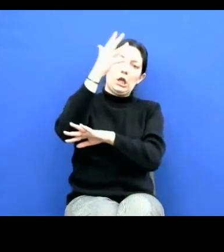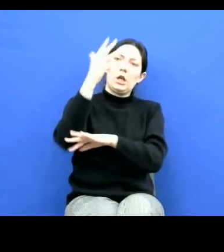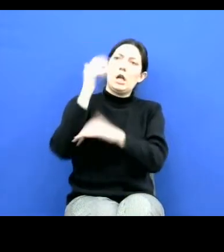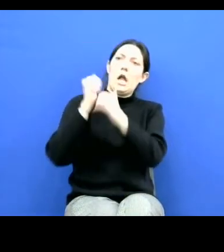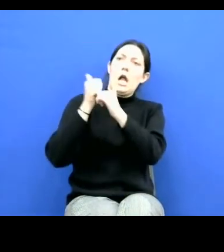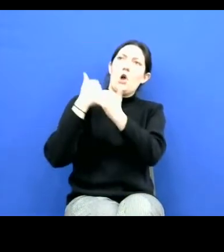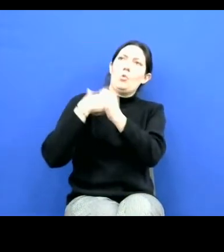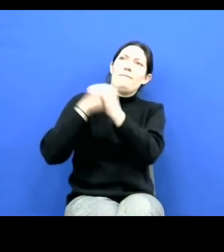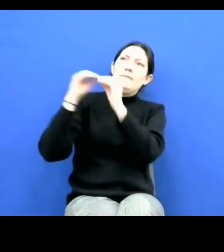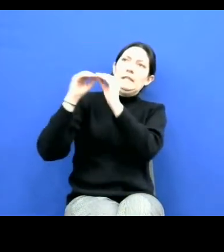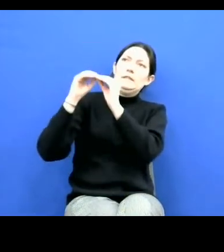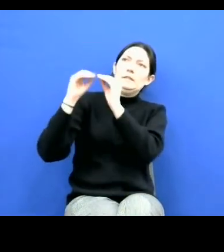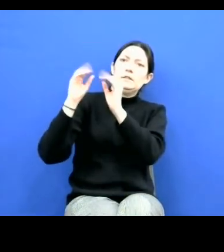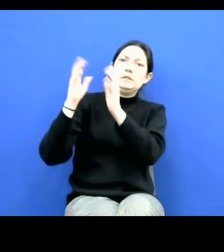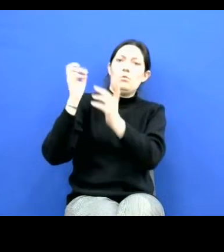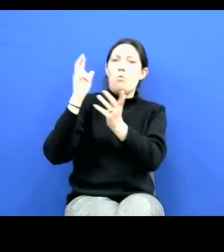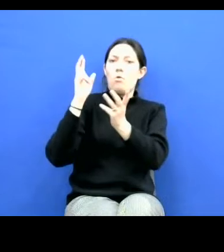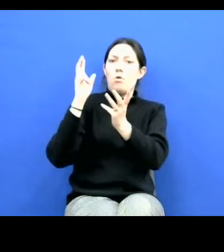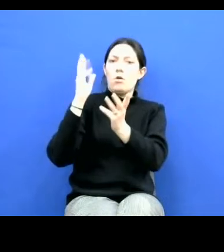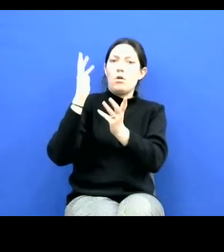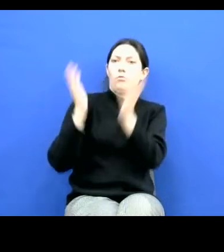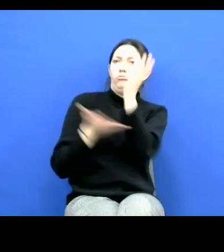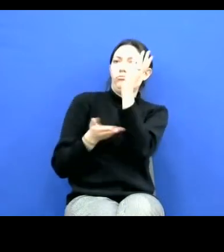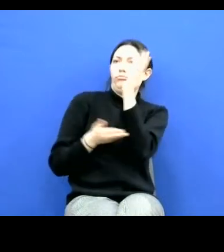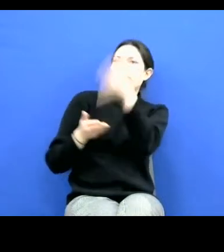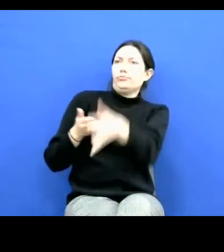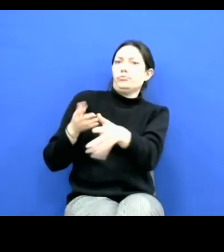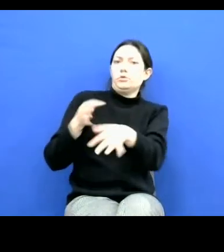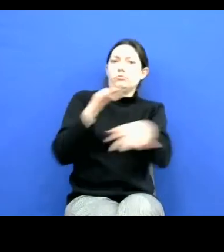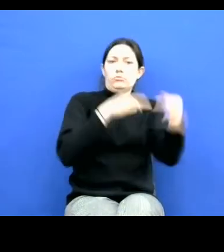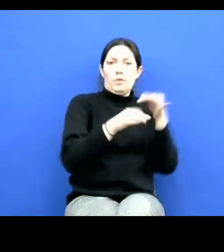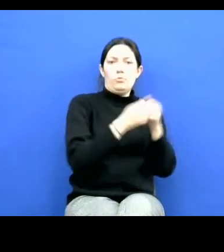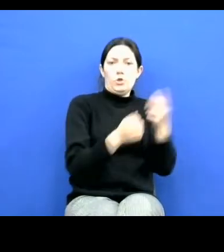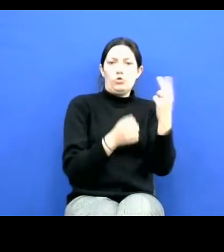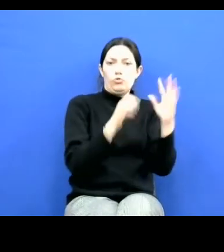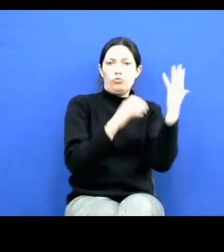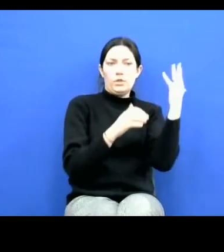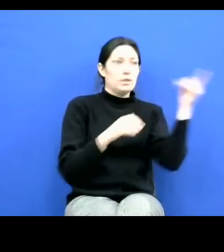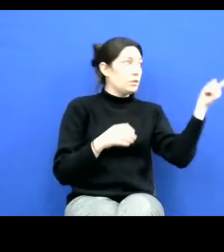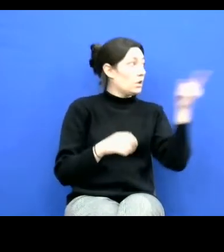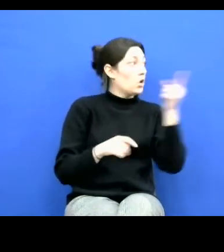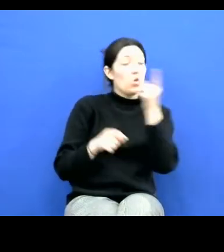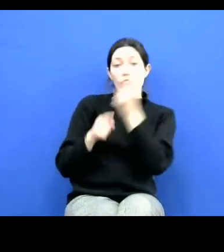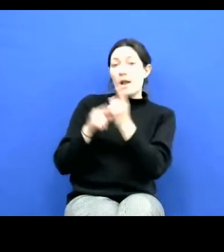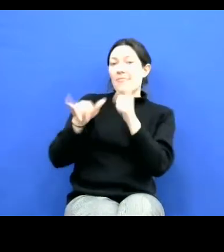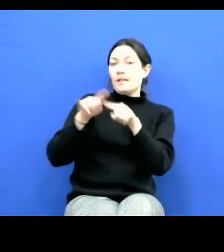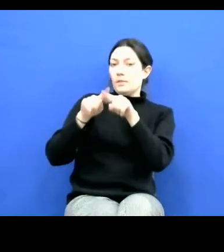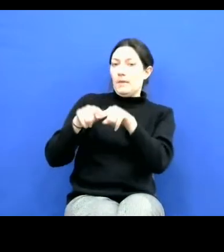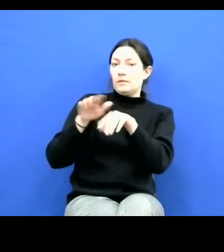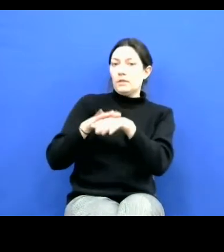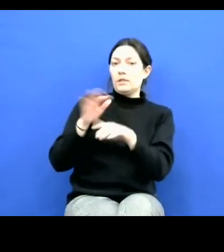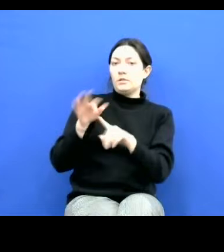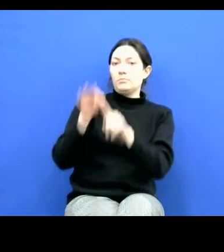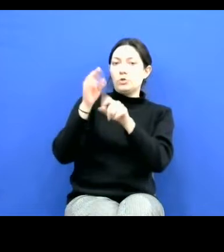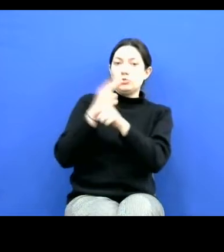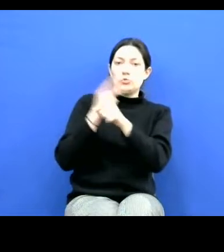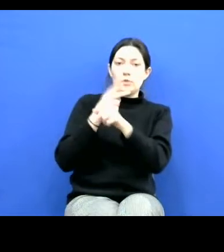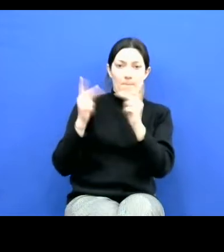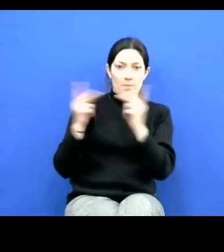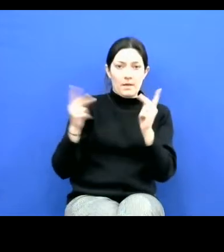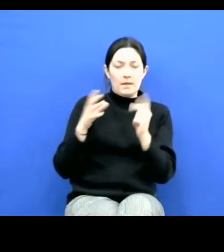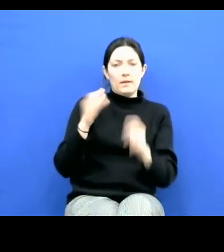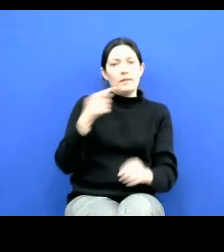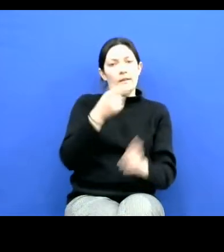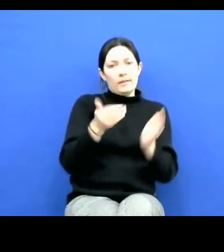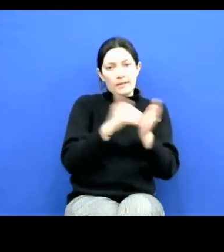to replace it and meet the 2-to-1 ratio requirements? so again, those are conditions of the special use permit. And again, you keep using